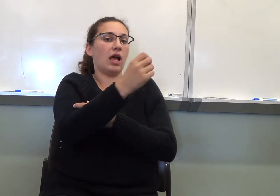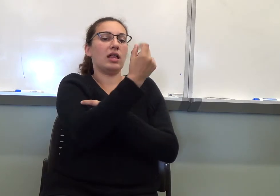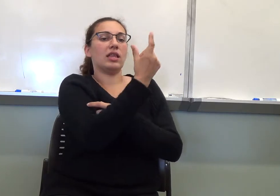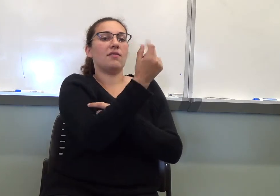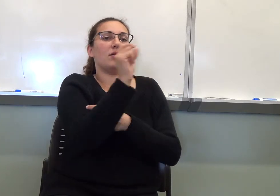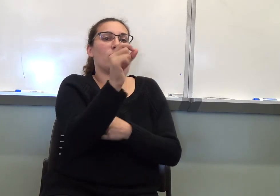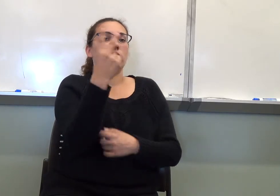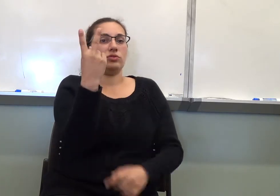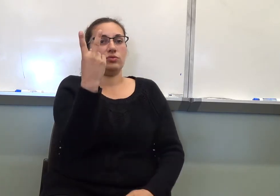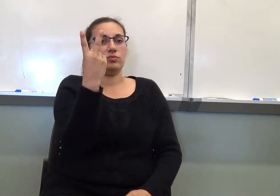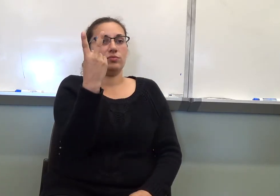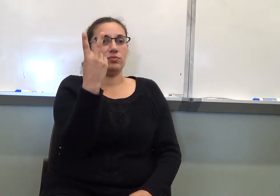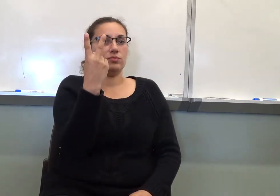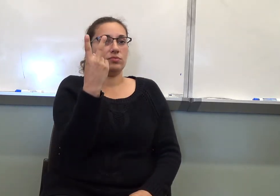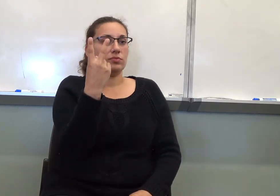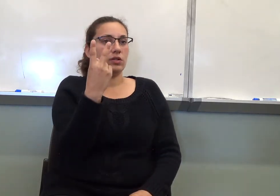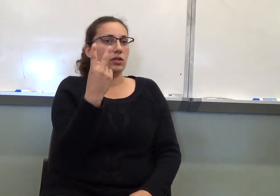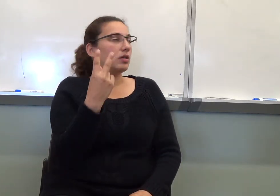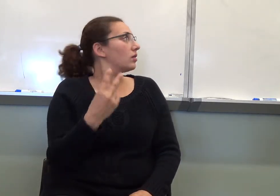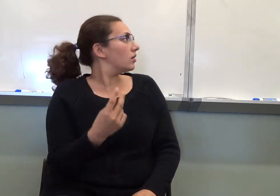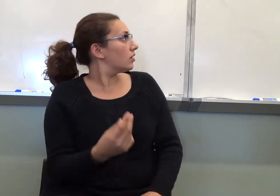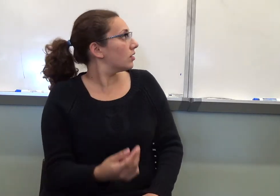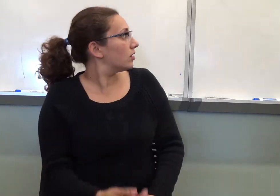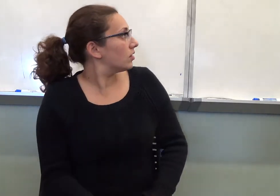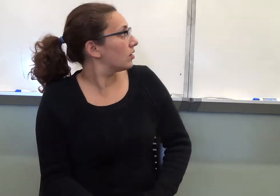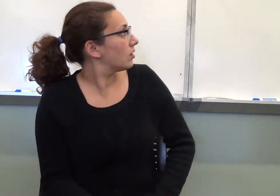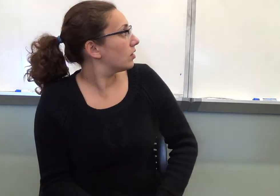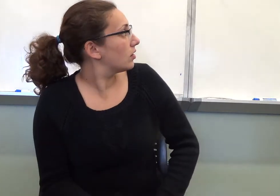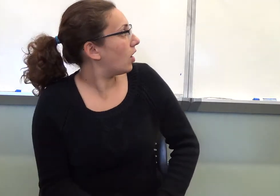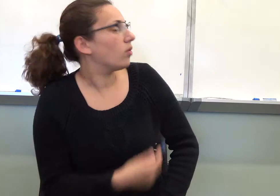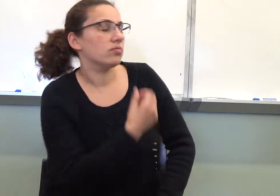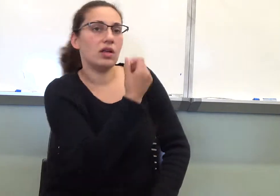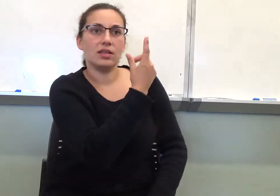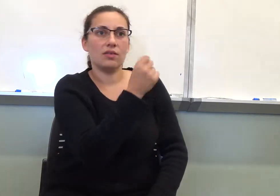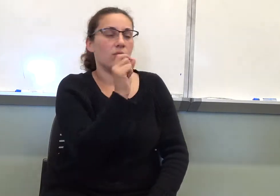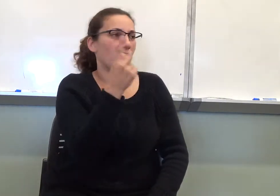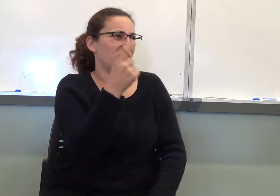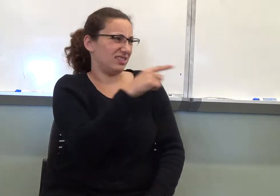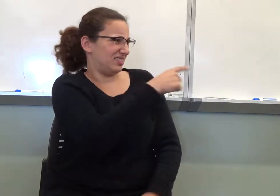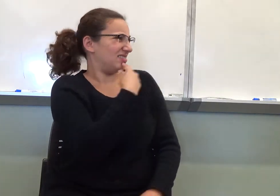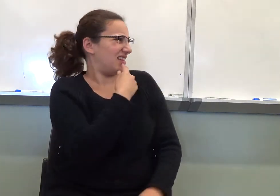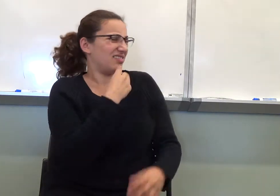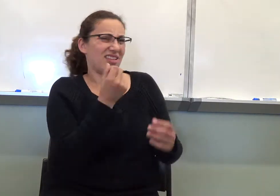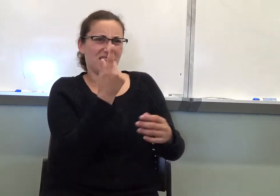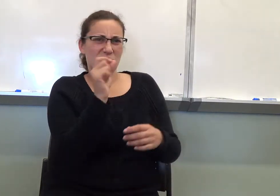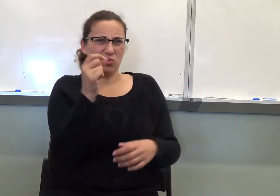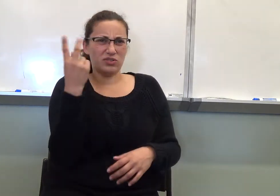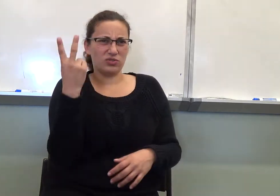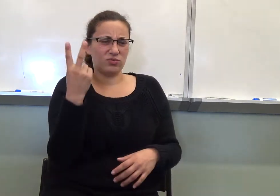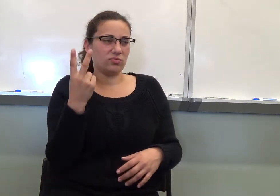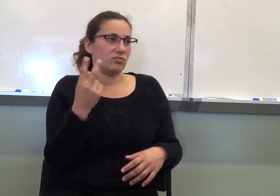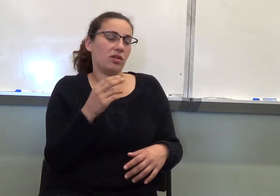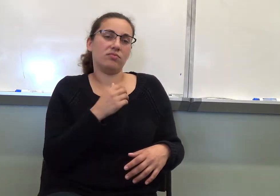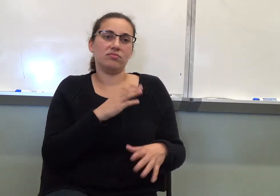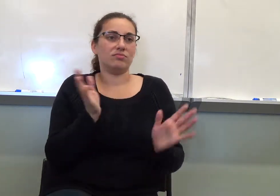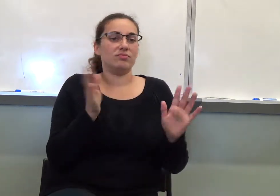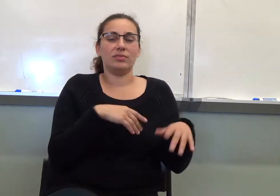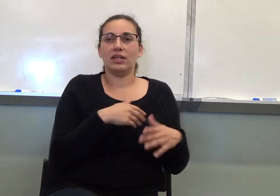1/2 A. Okay, the way to do this is, first of all, ask yourself, what operation do I have